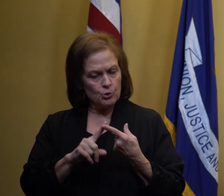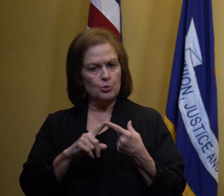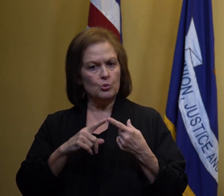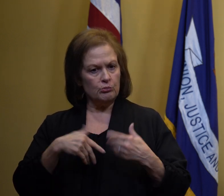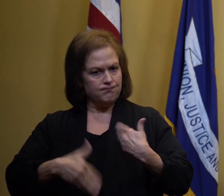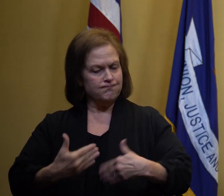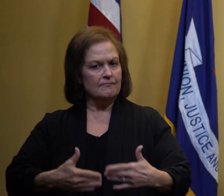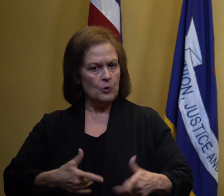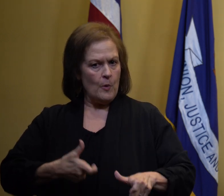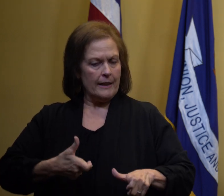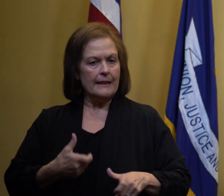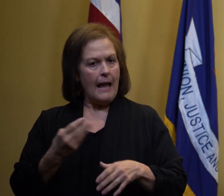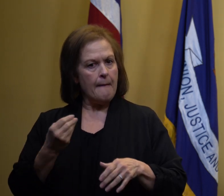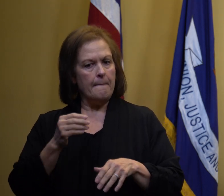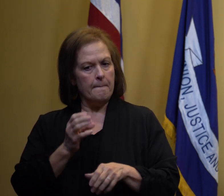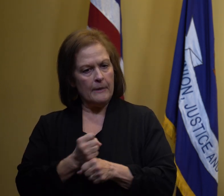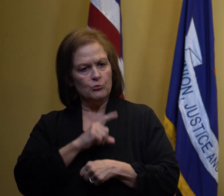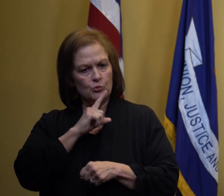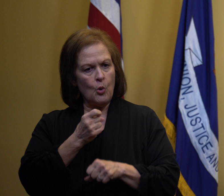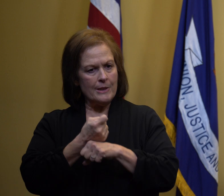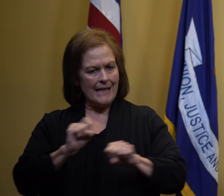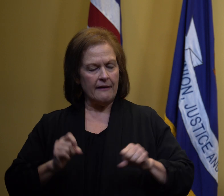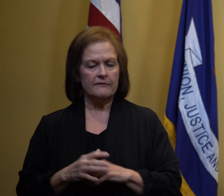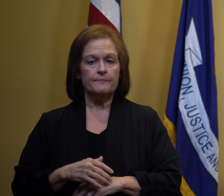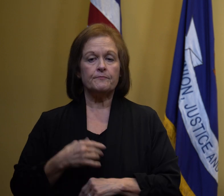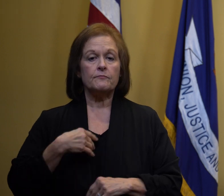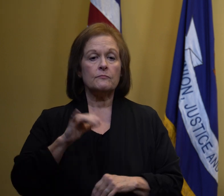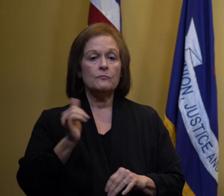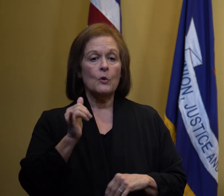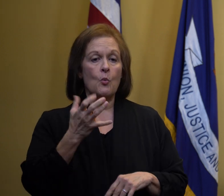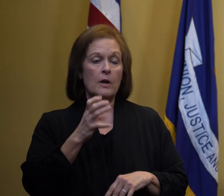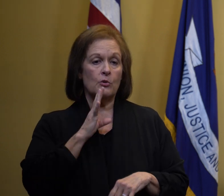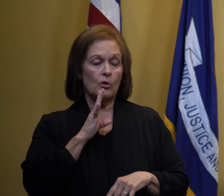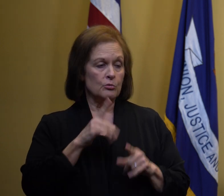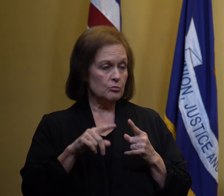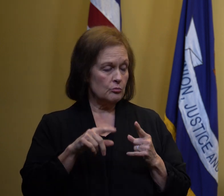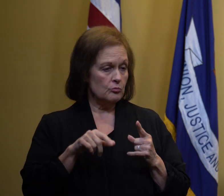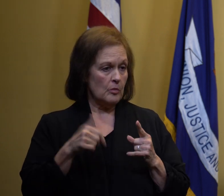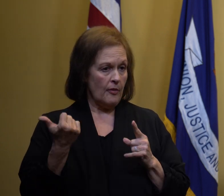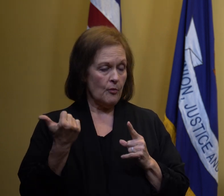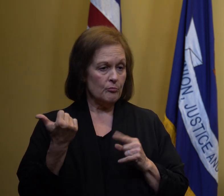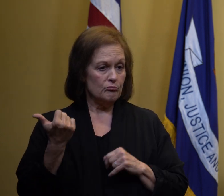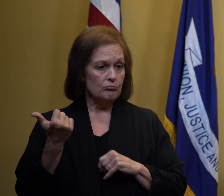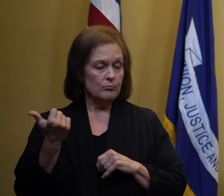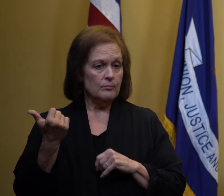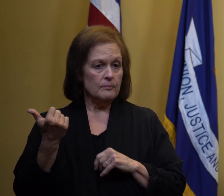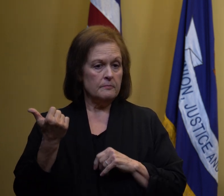safely. I wanted to also just make mention of this, and I'm going to turn it over to John.